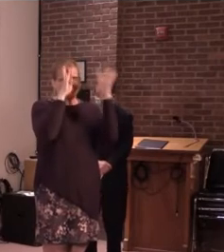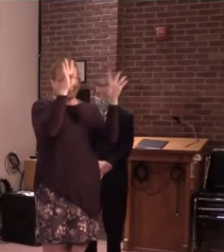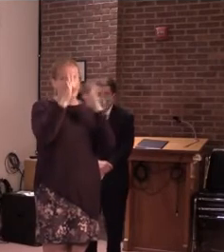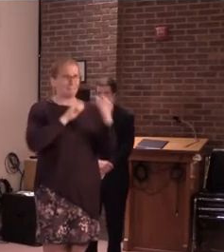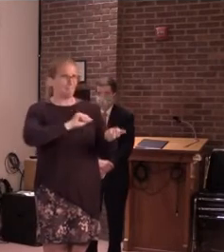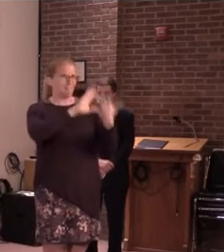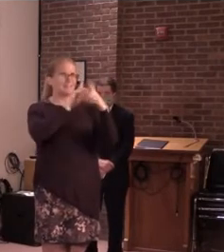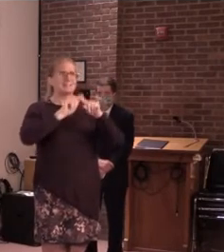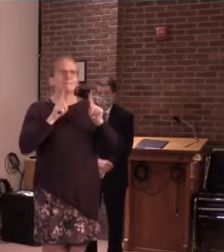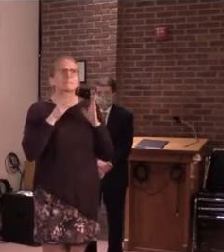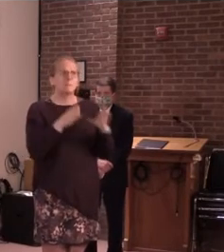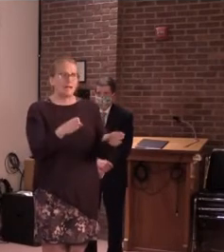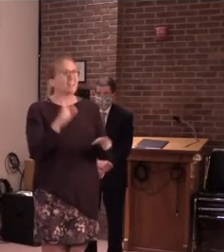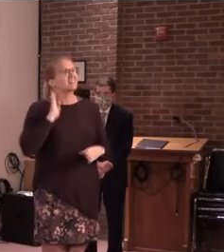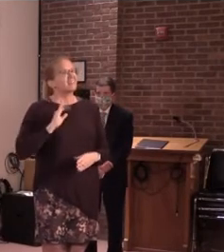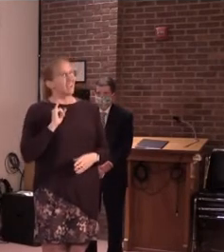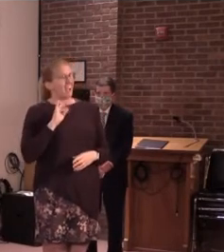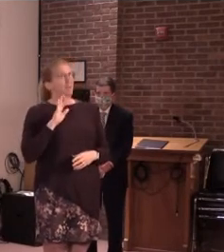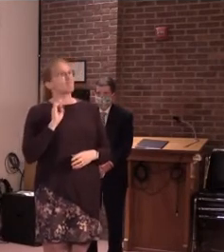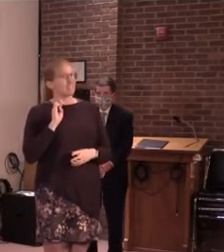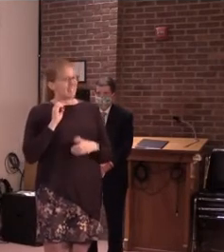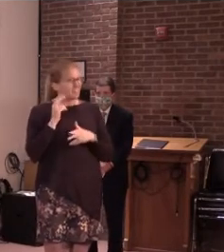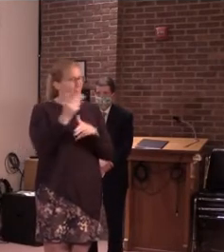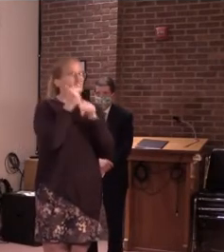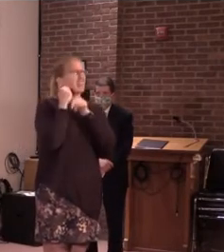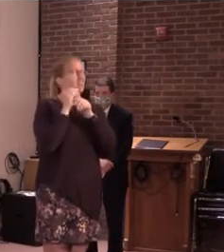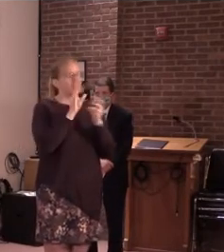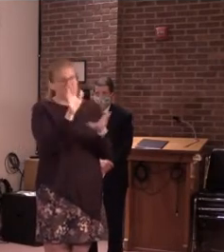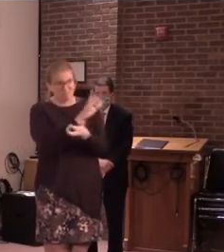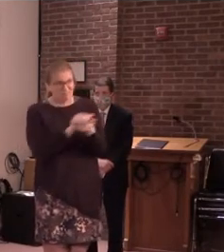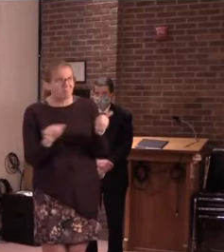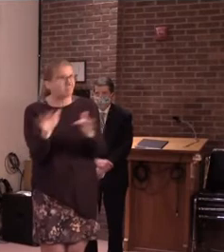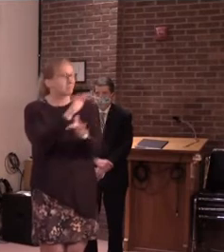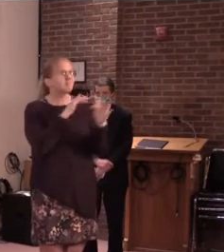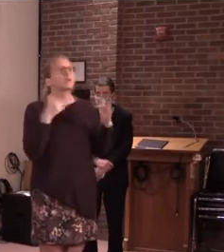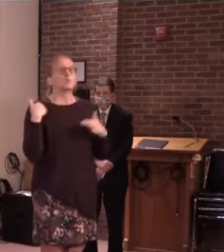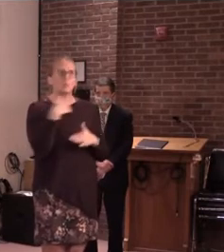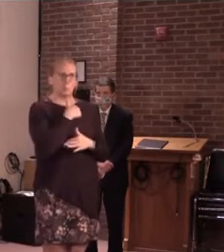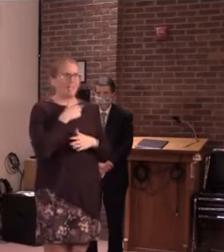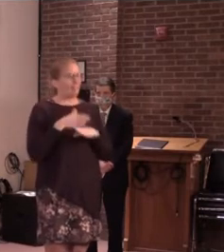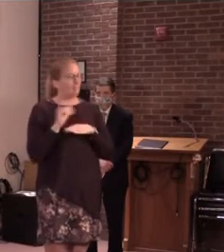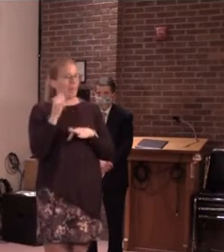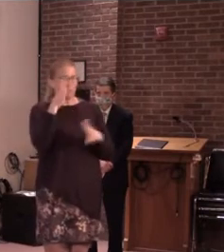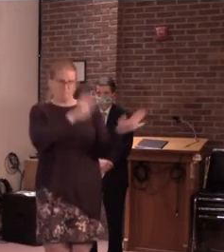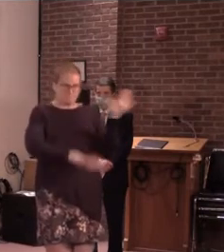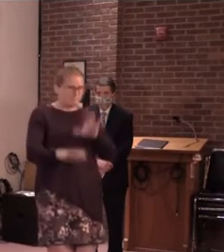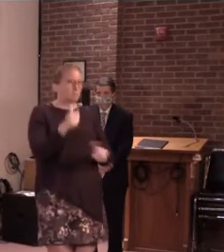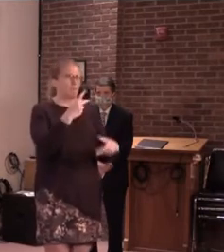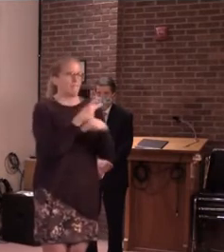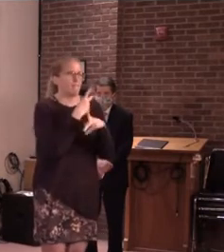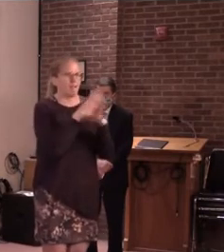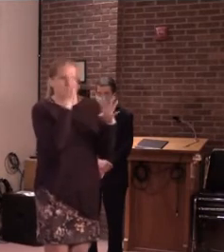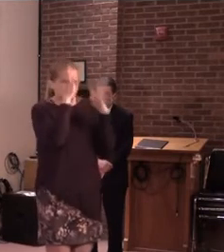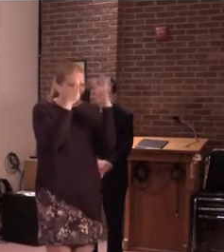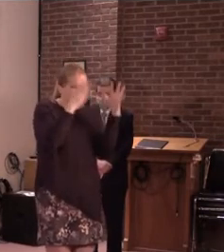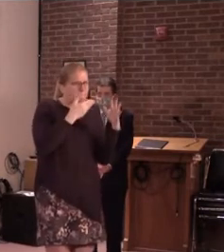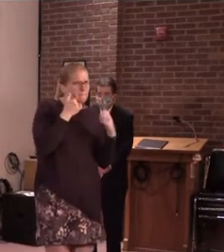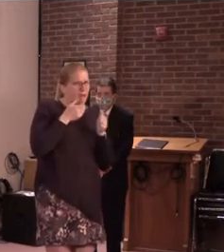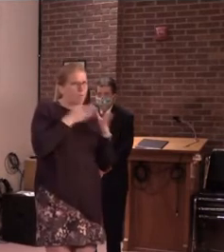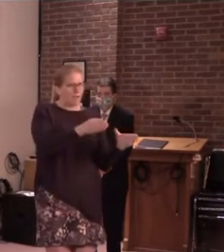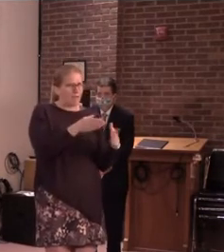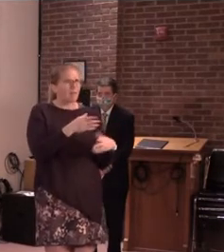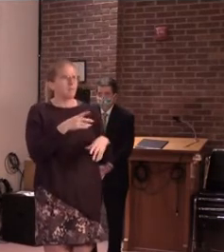that in this crisis as well. So I would say, you know, everything, we should look at this as an opportunity to be better,